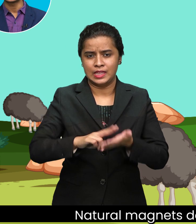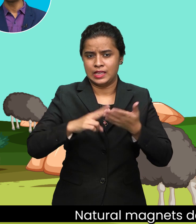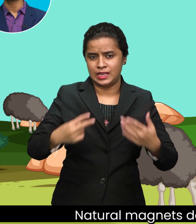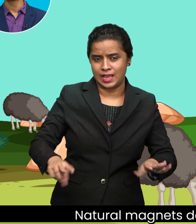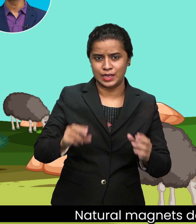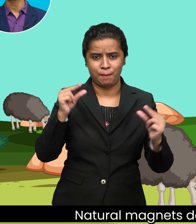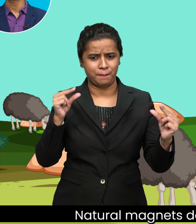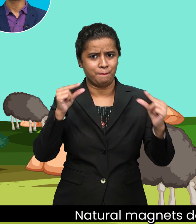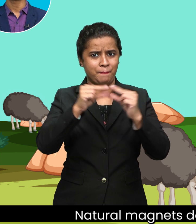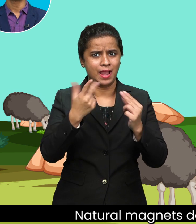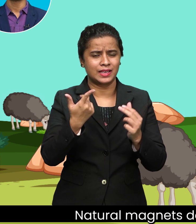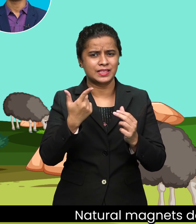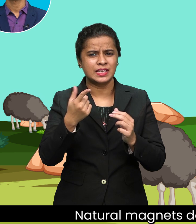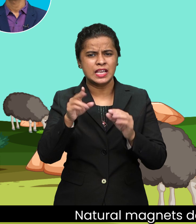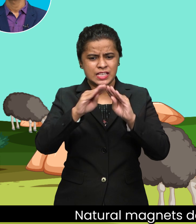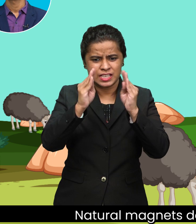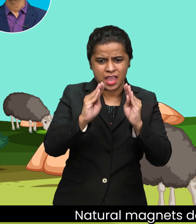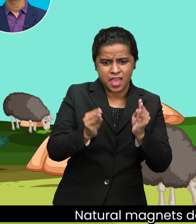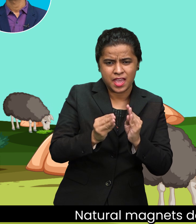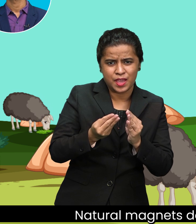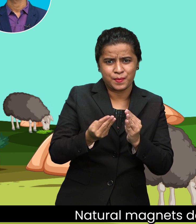Natural magnets do not have a definite shape.